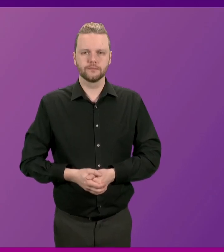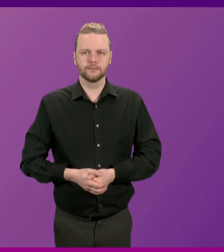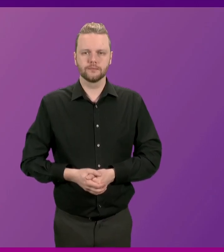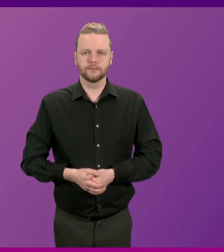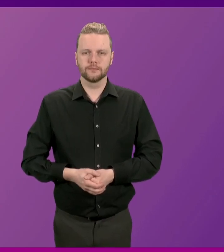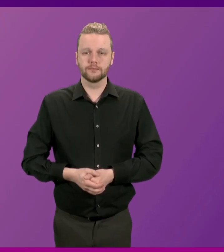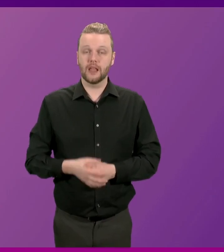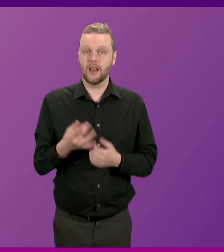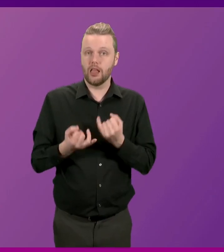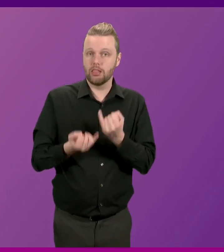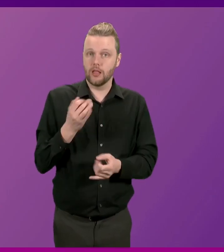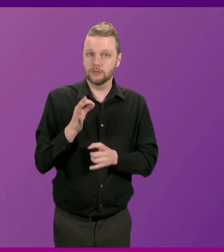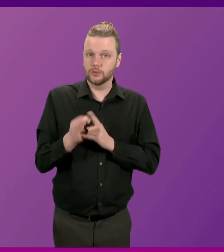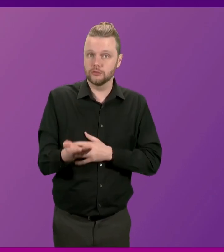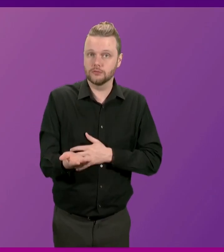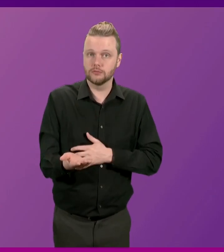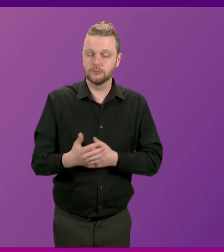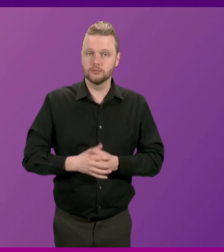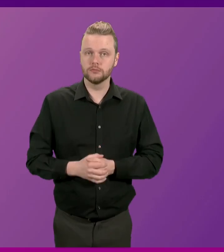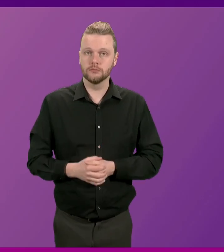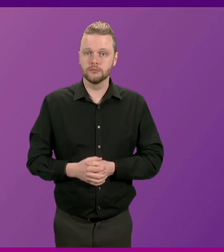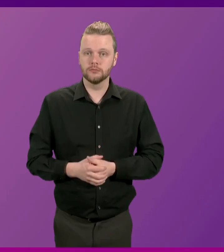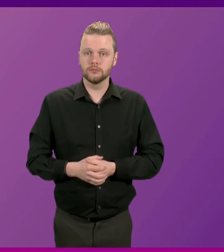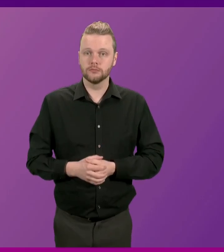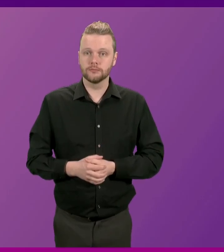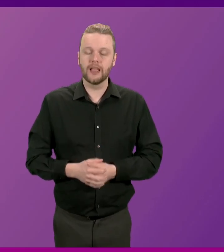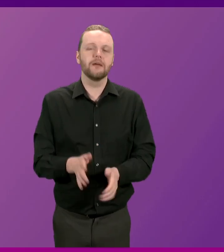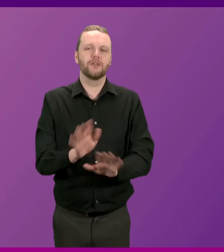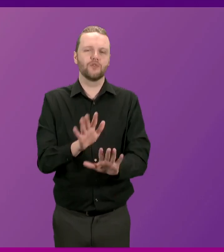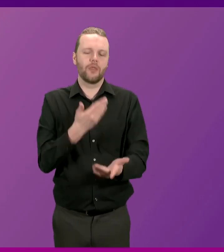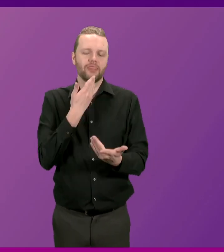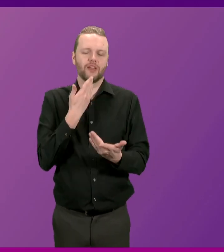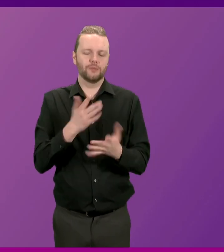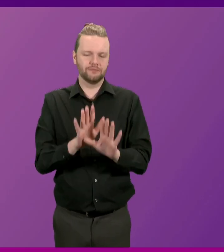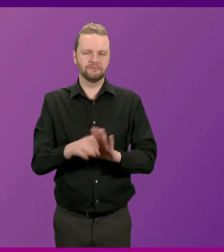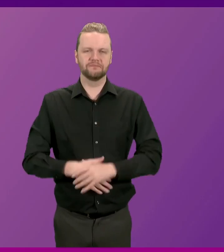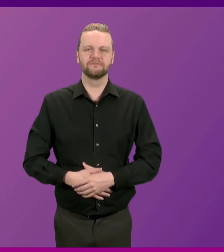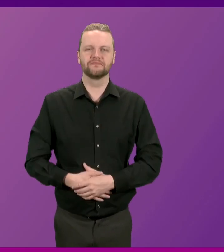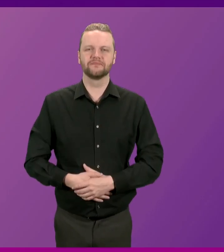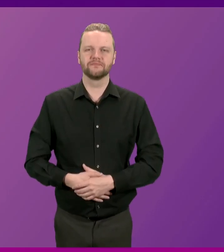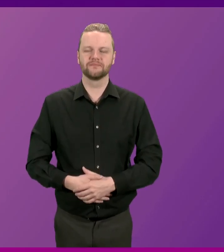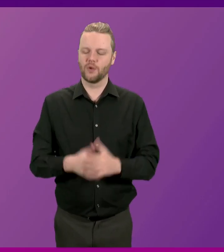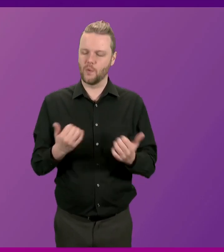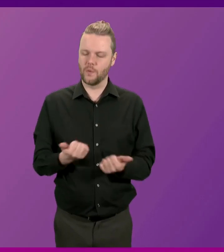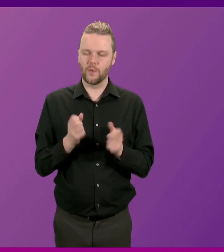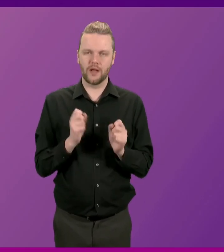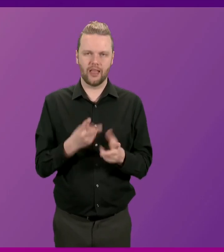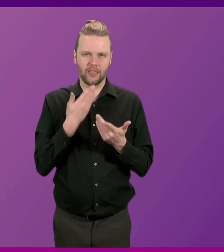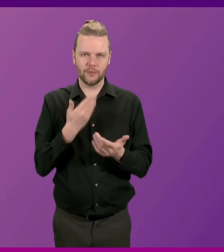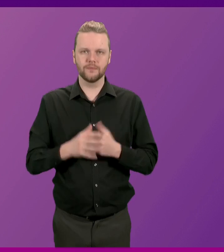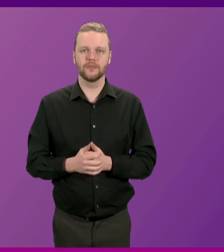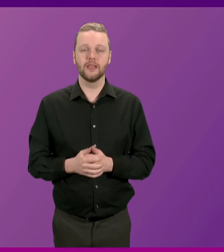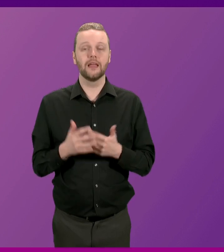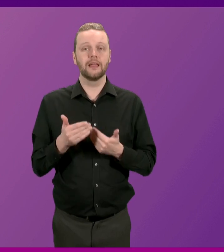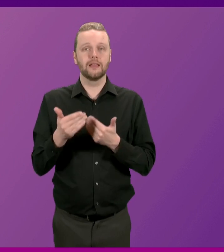you have anything else to ask? No, thank you. Thank you. Okay, everybody fine? Thank you. We'll now move